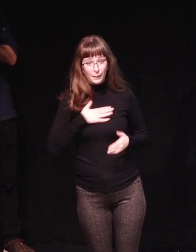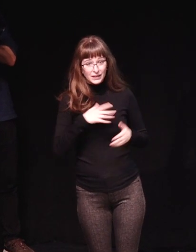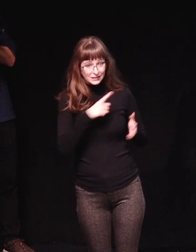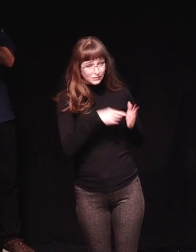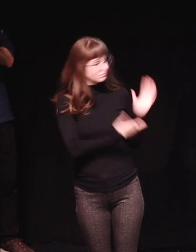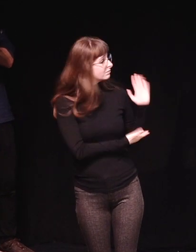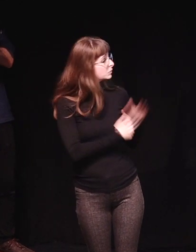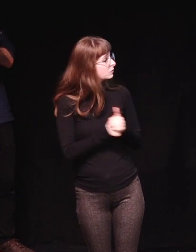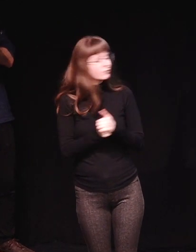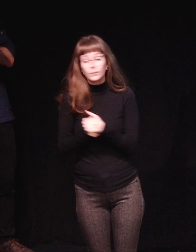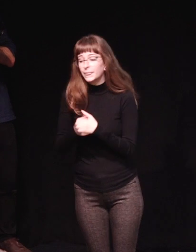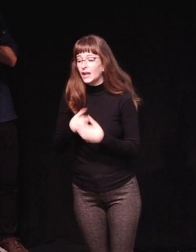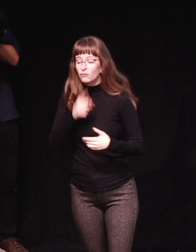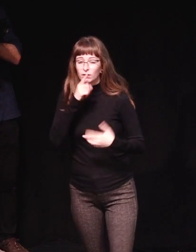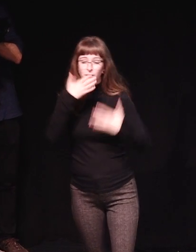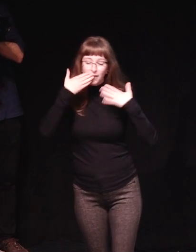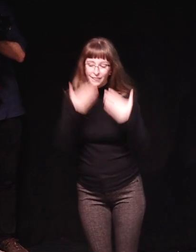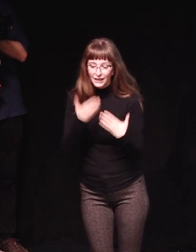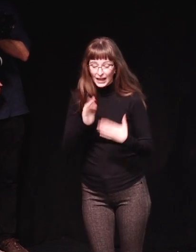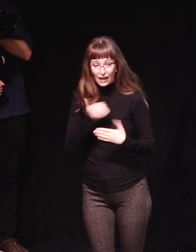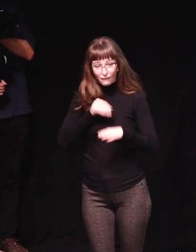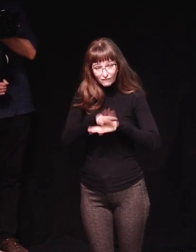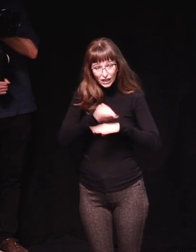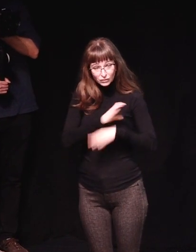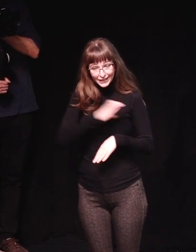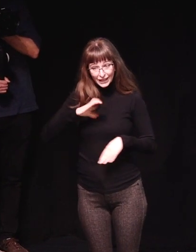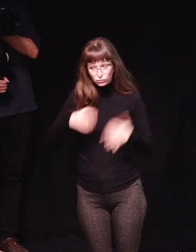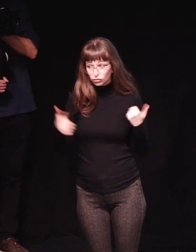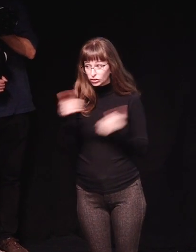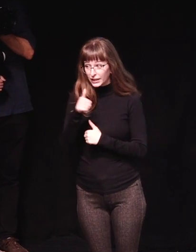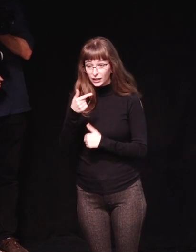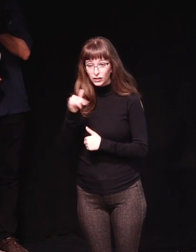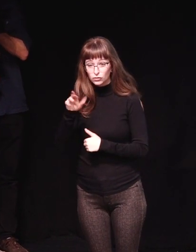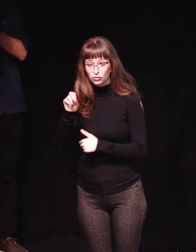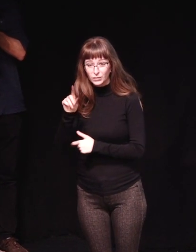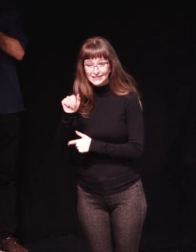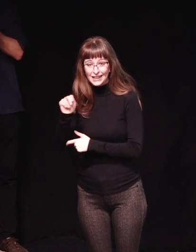very heartfelt thank you to our advisory council chair, Jordana Manzano.